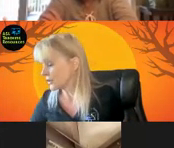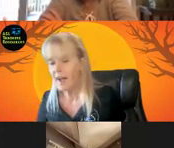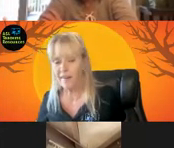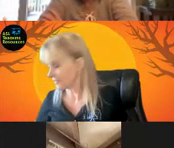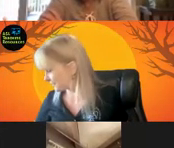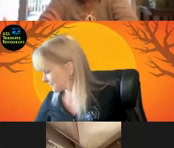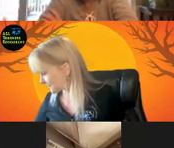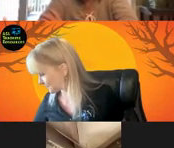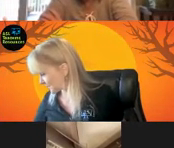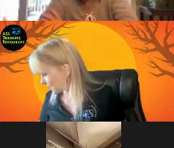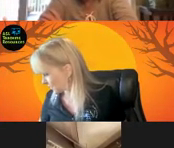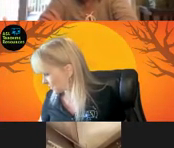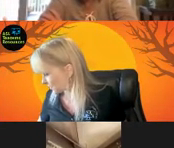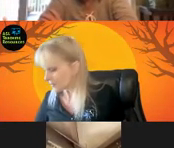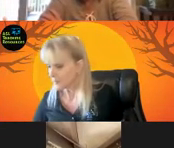hear what you have.